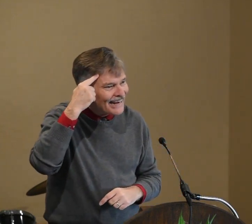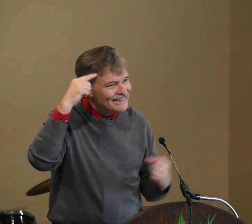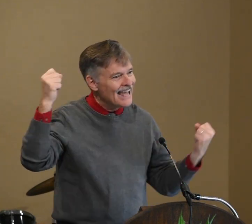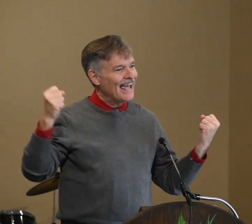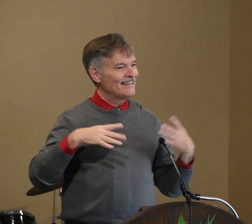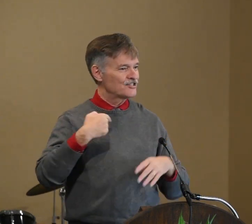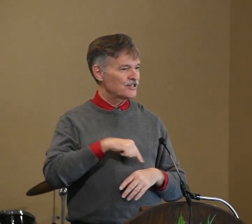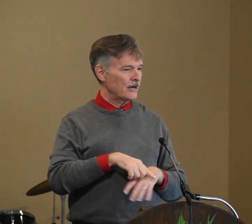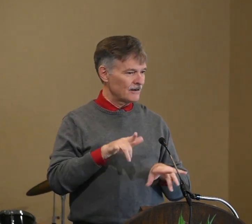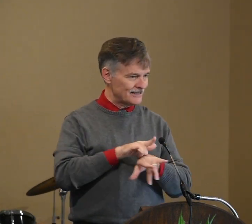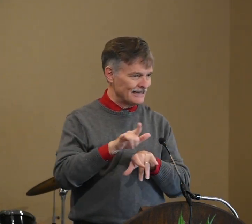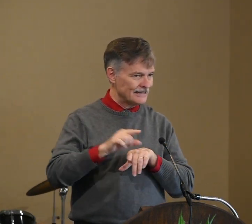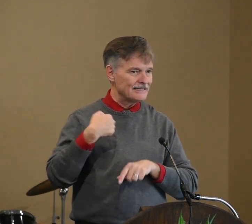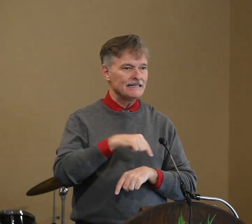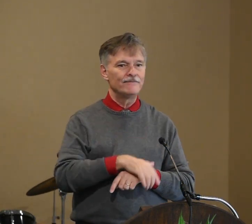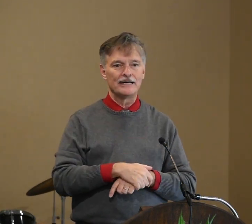mind and scare us and deceive us.